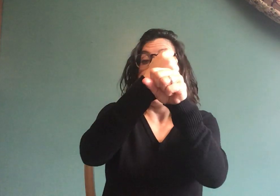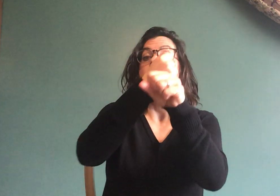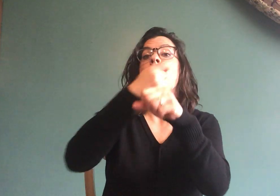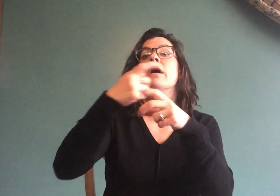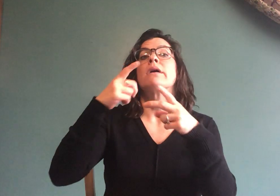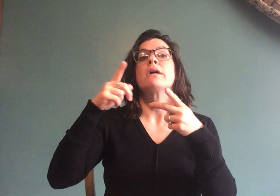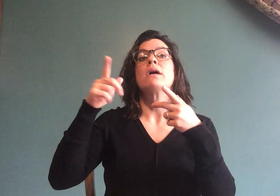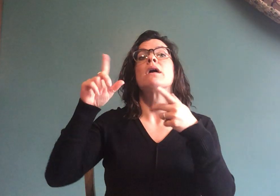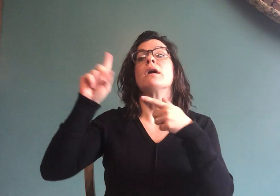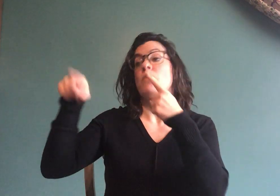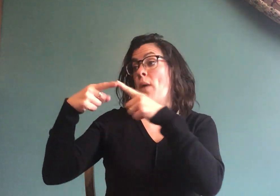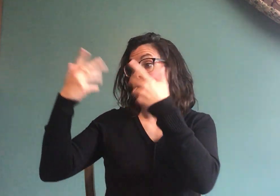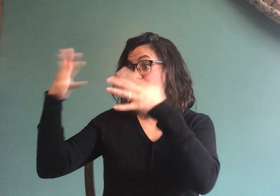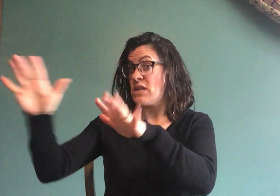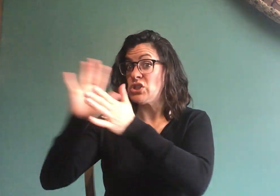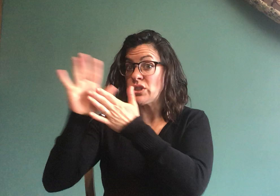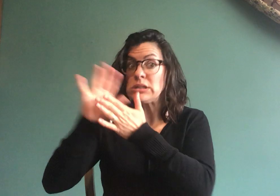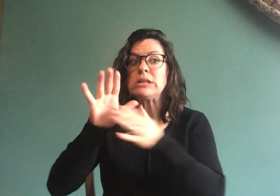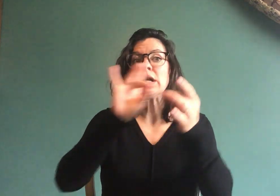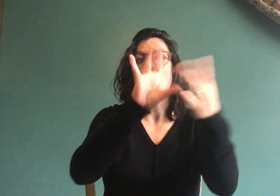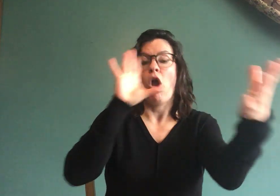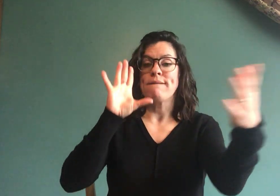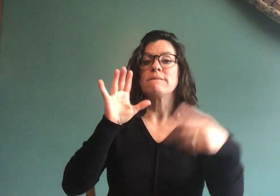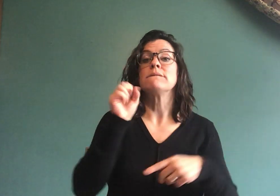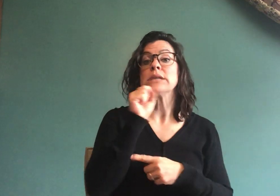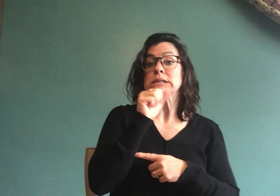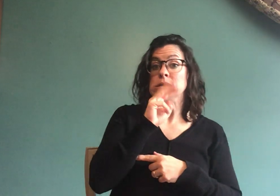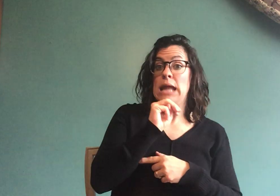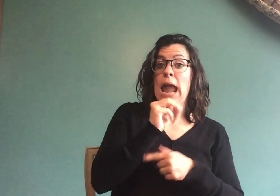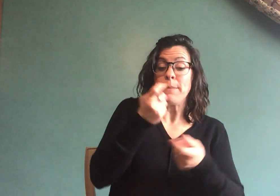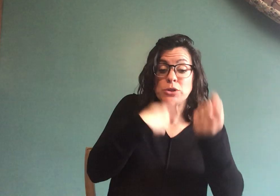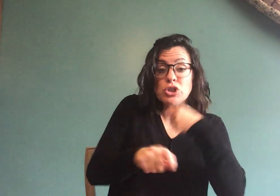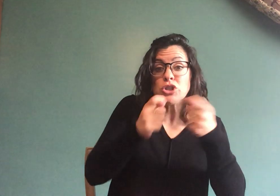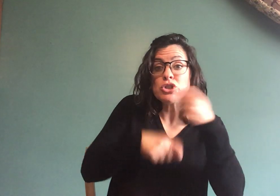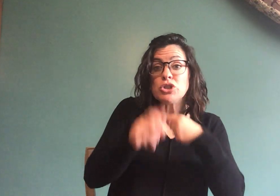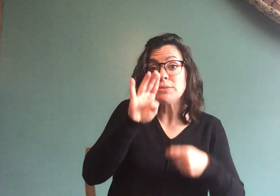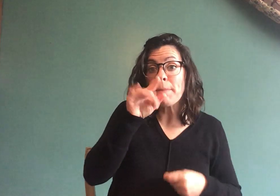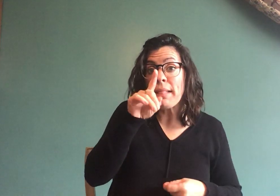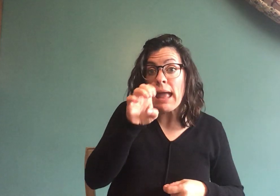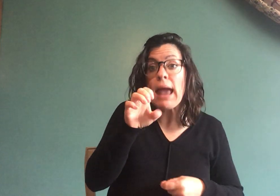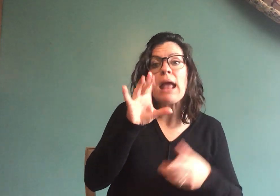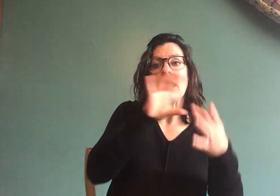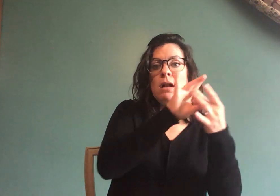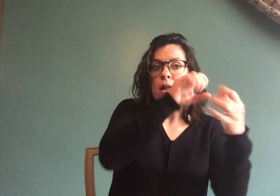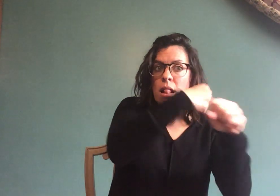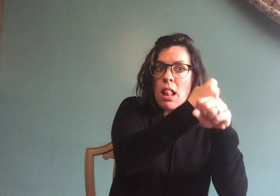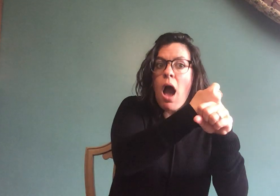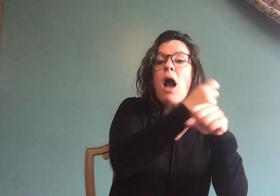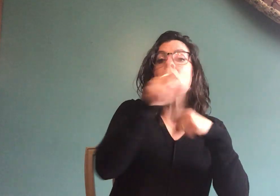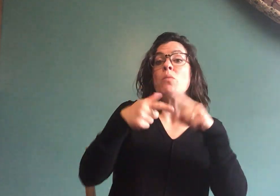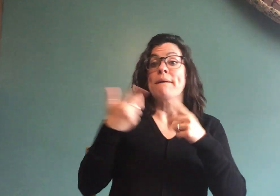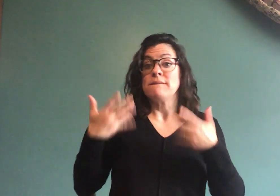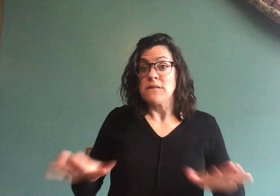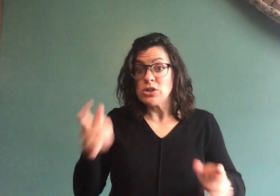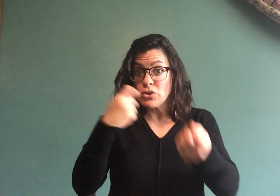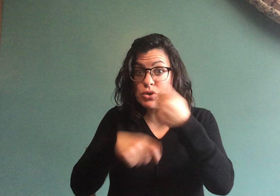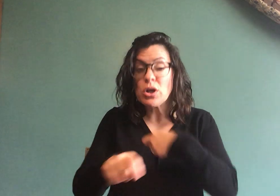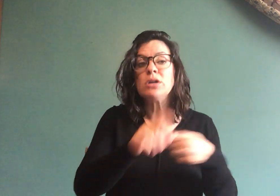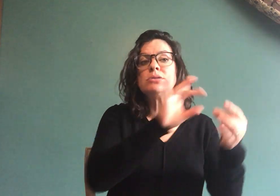part, and he takes this lock off. And Mr. Schmidt's done this part, and he takes that lock off. What does that mean? That